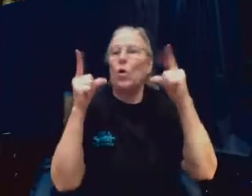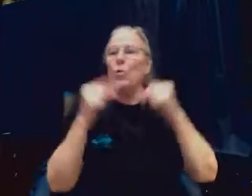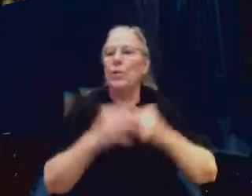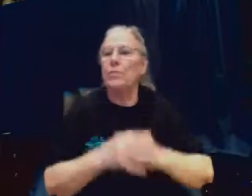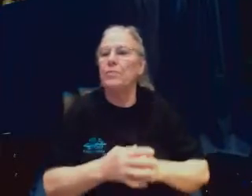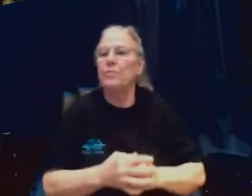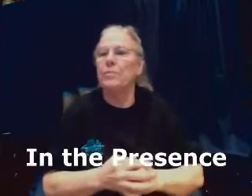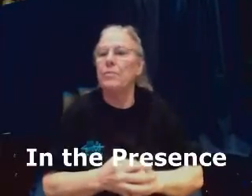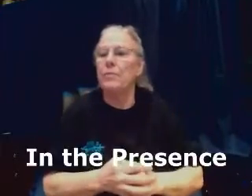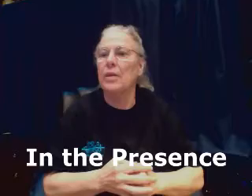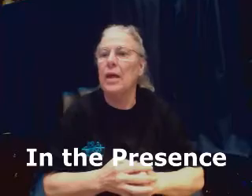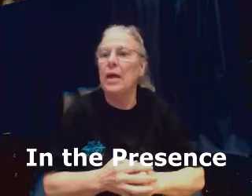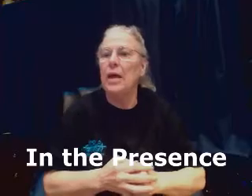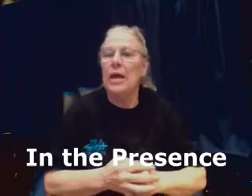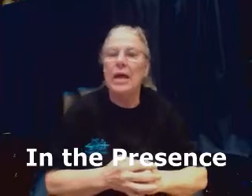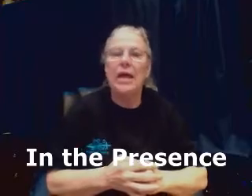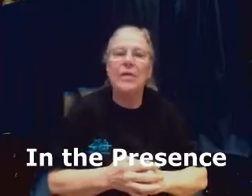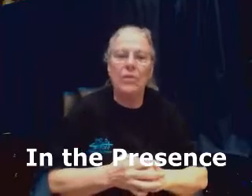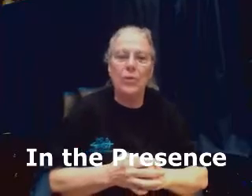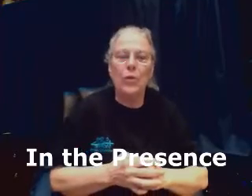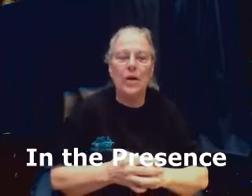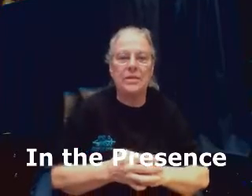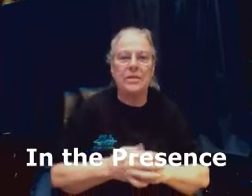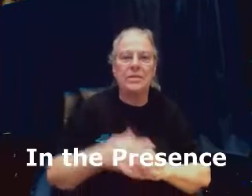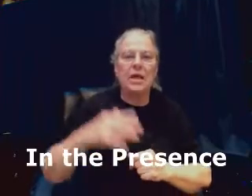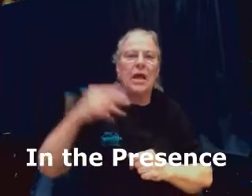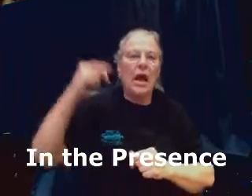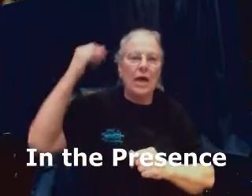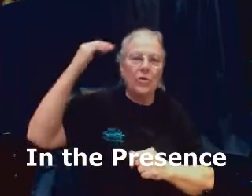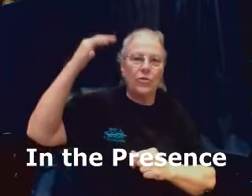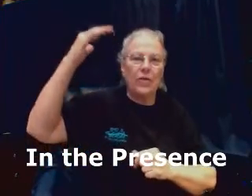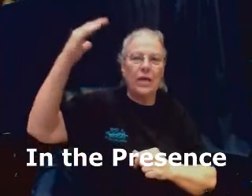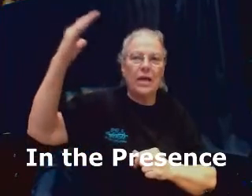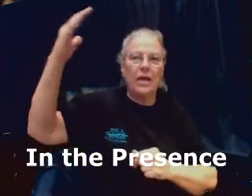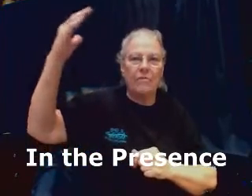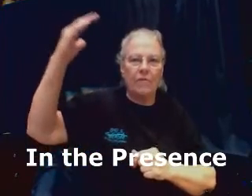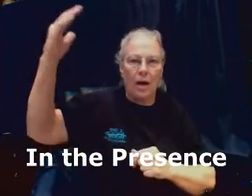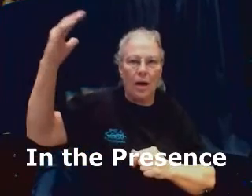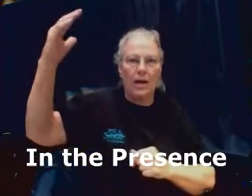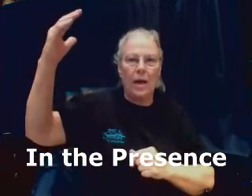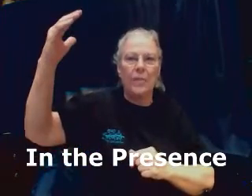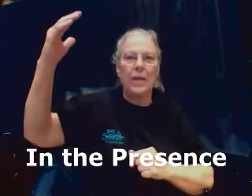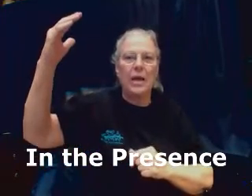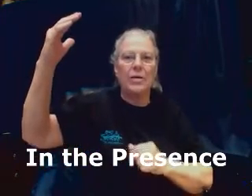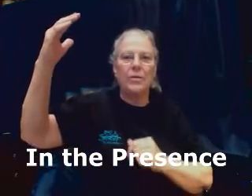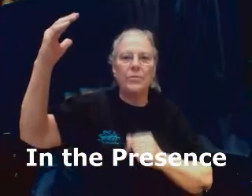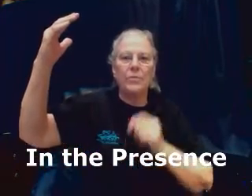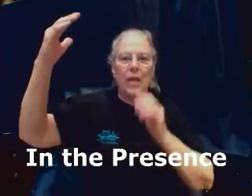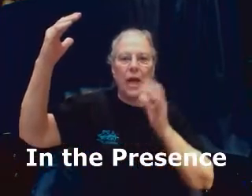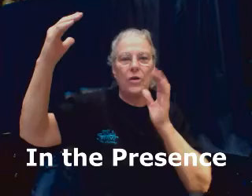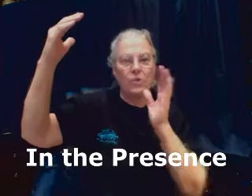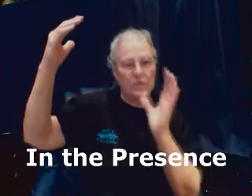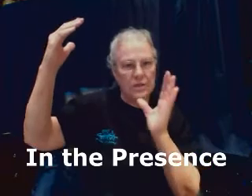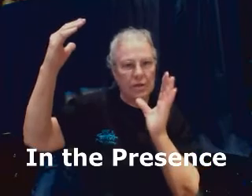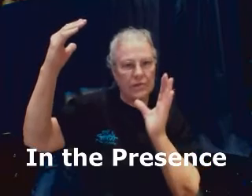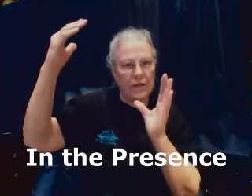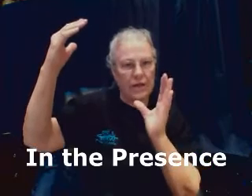open. In the presence, and you're thinking of God up here and yourself down